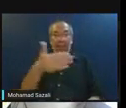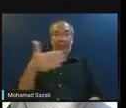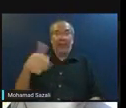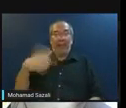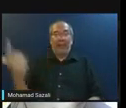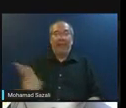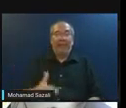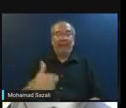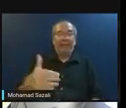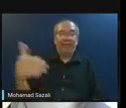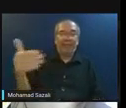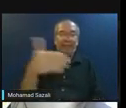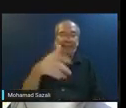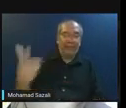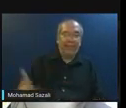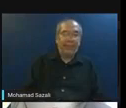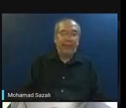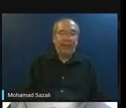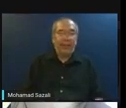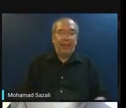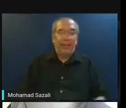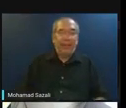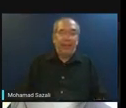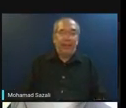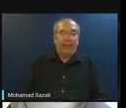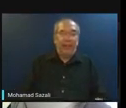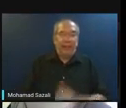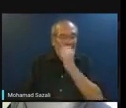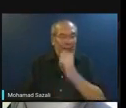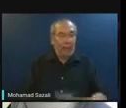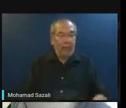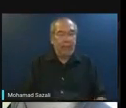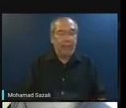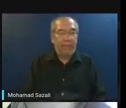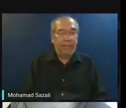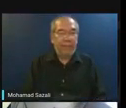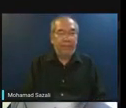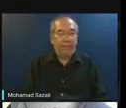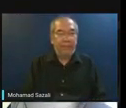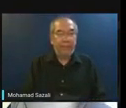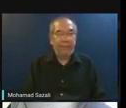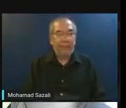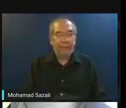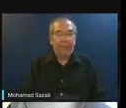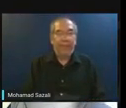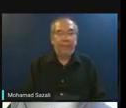tell, okay, I am deaf and I need assistance. Okay, next slide, please.